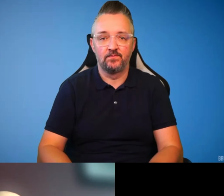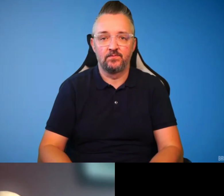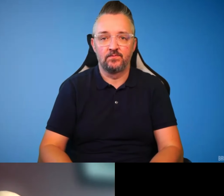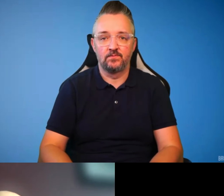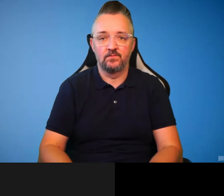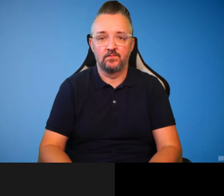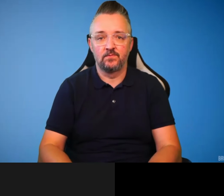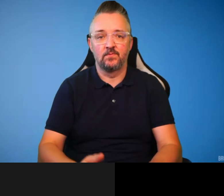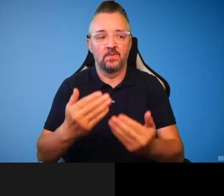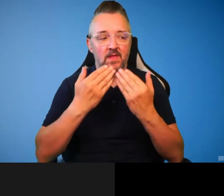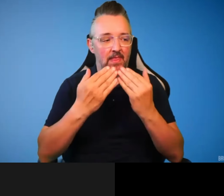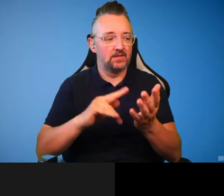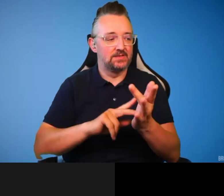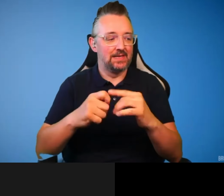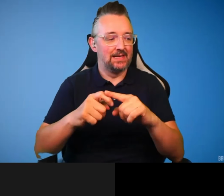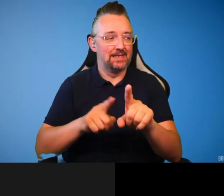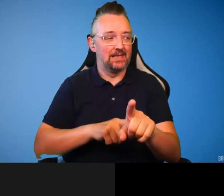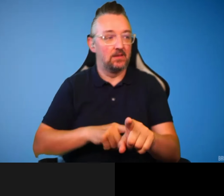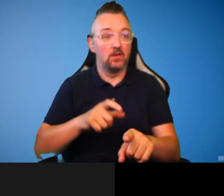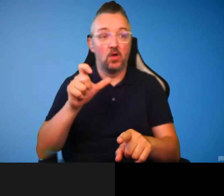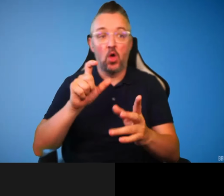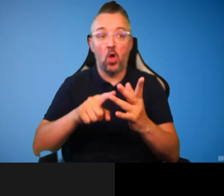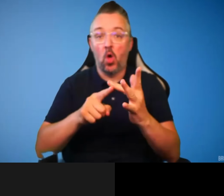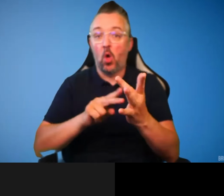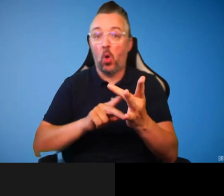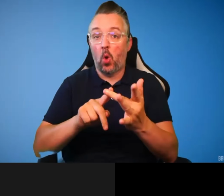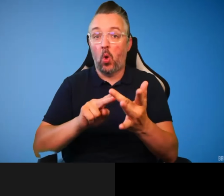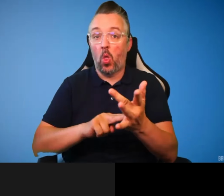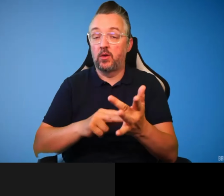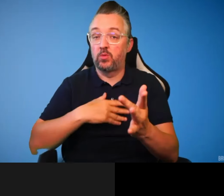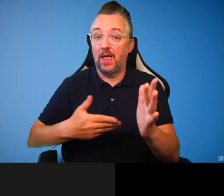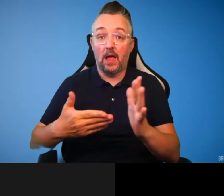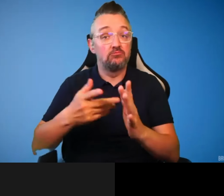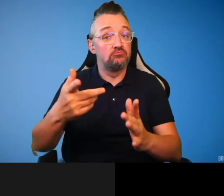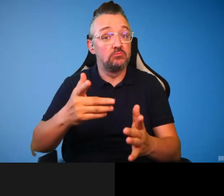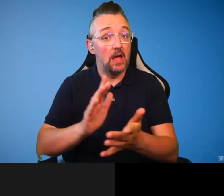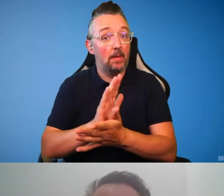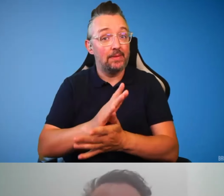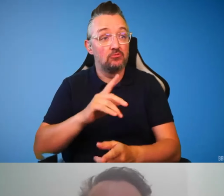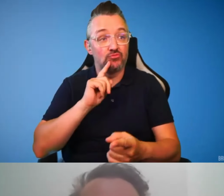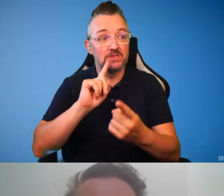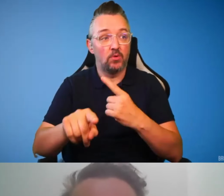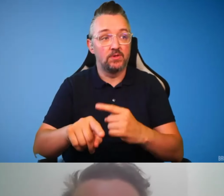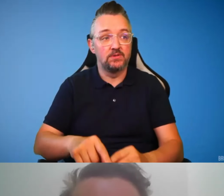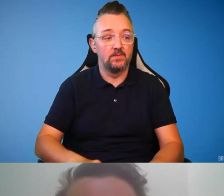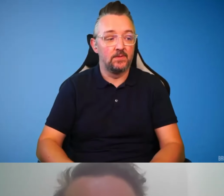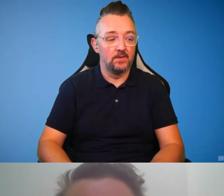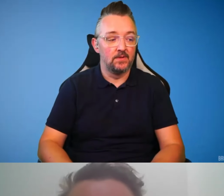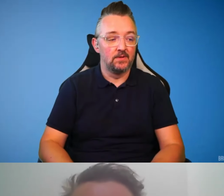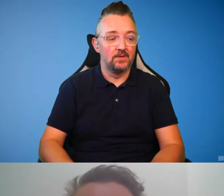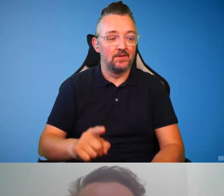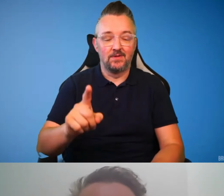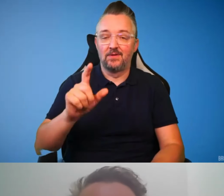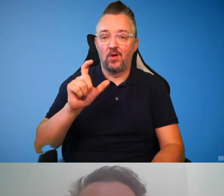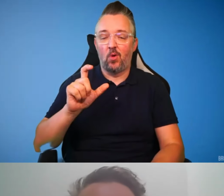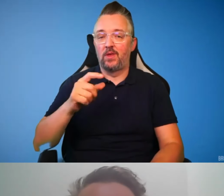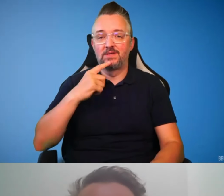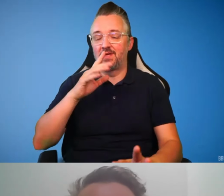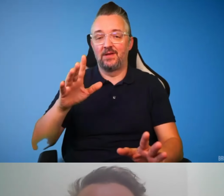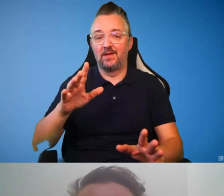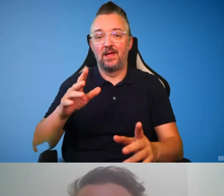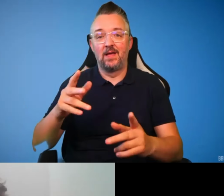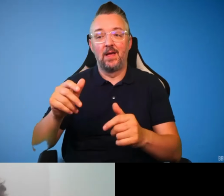Thanks, Nikki. Colin, would you like to add anything to that, or are you satisfied with that response? I think there's people better placed to talk